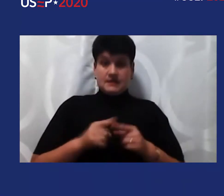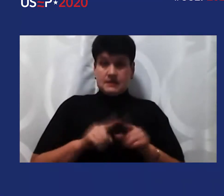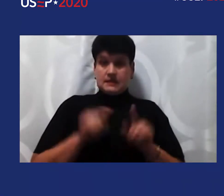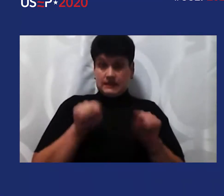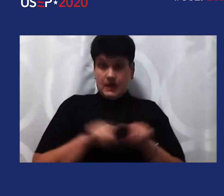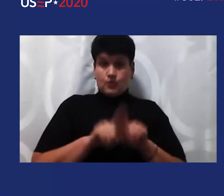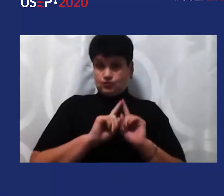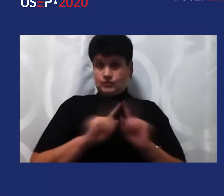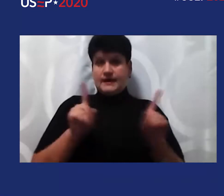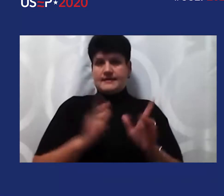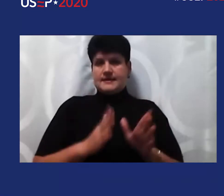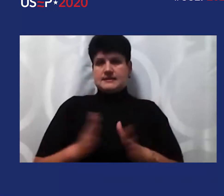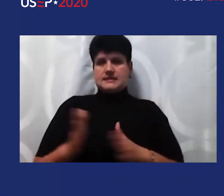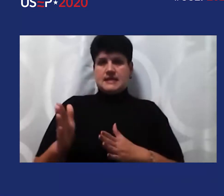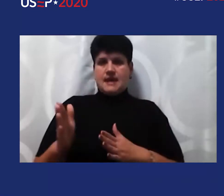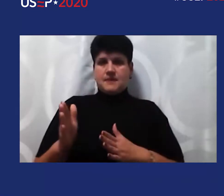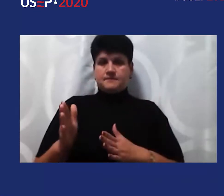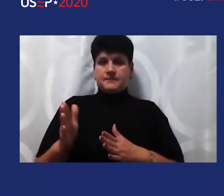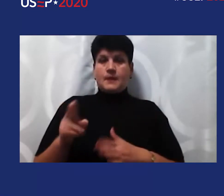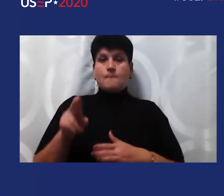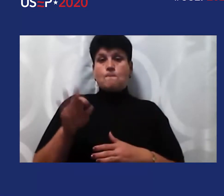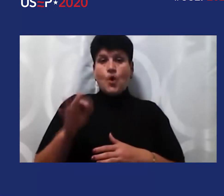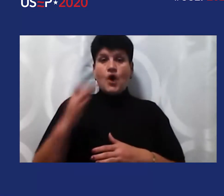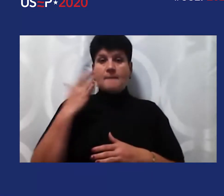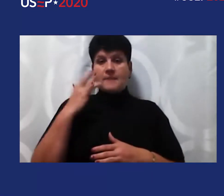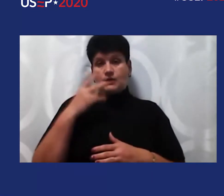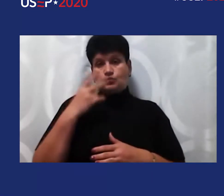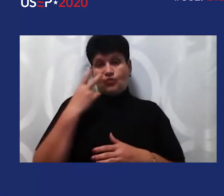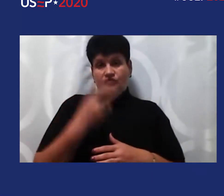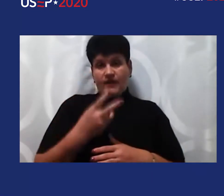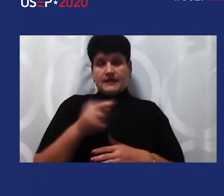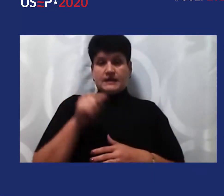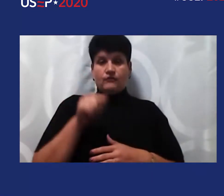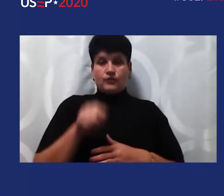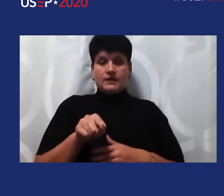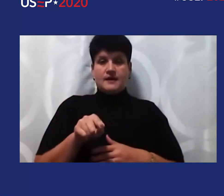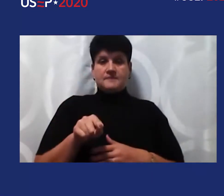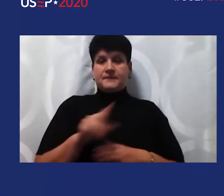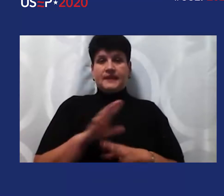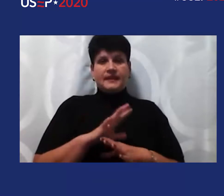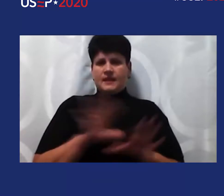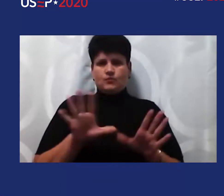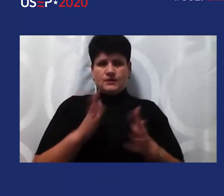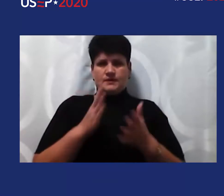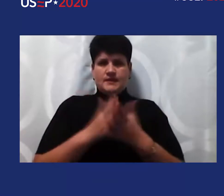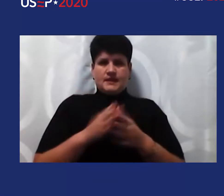can uh, participate in the primaries, which makes it very unique. And